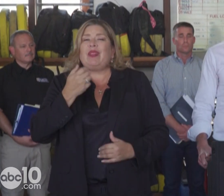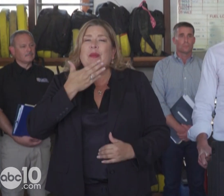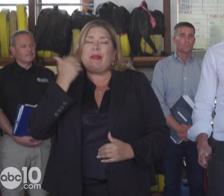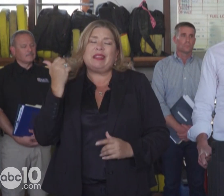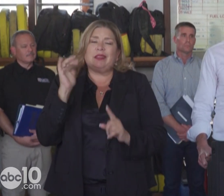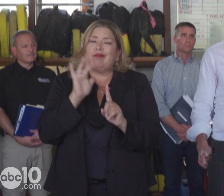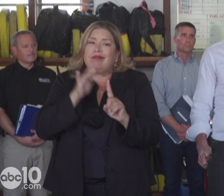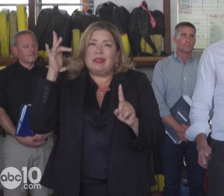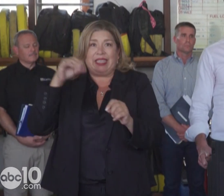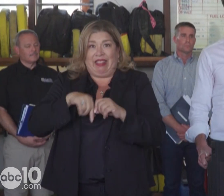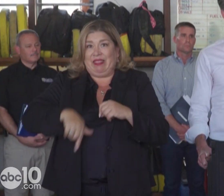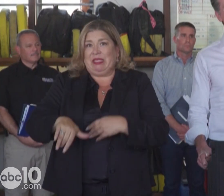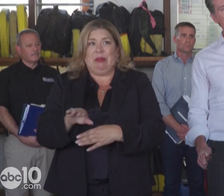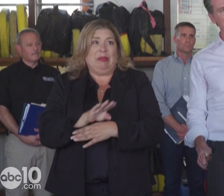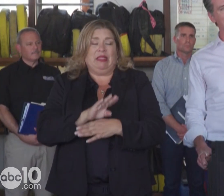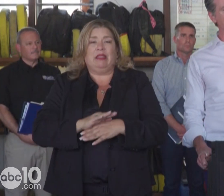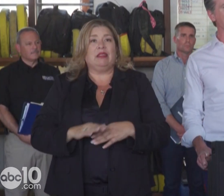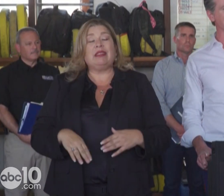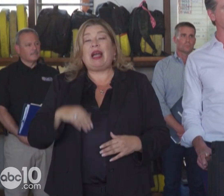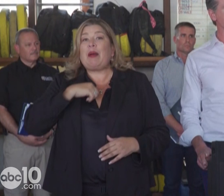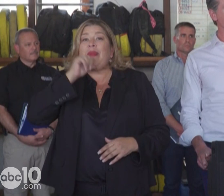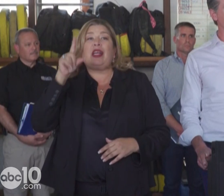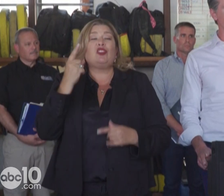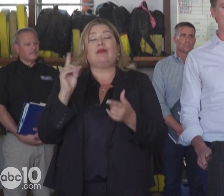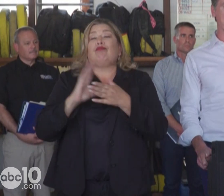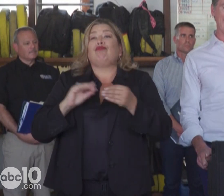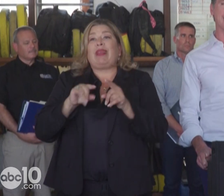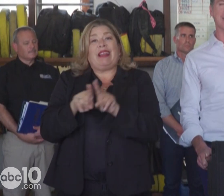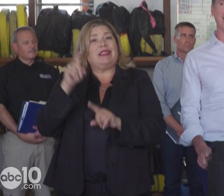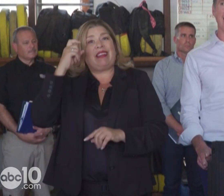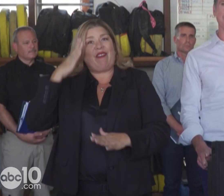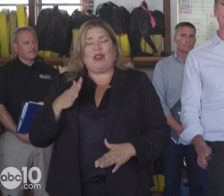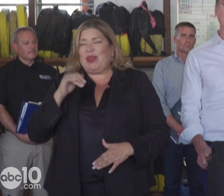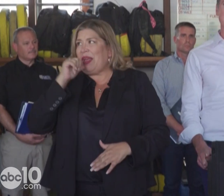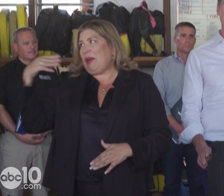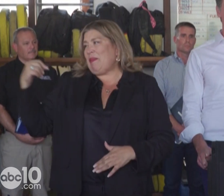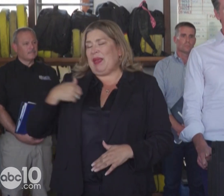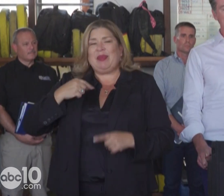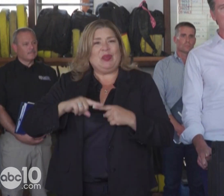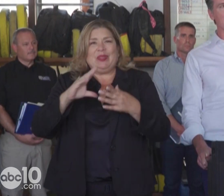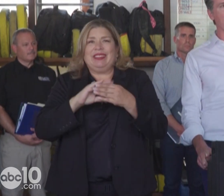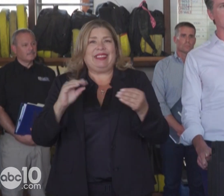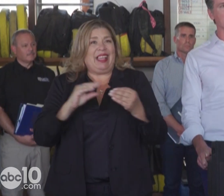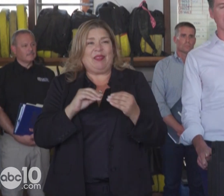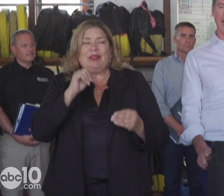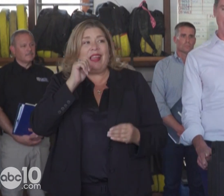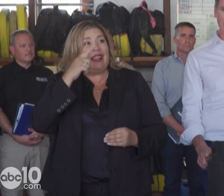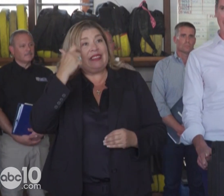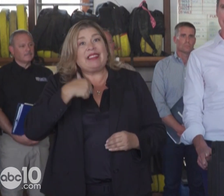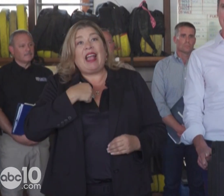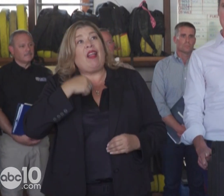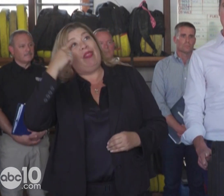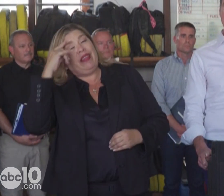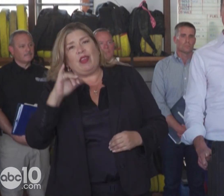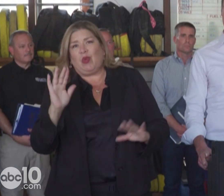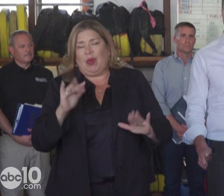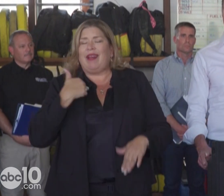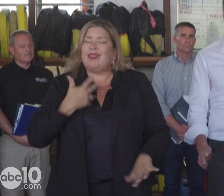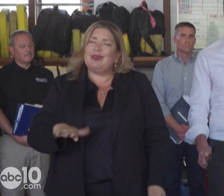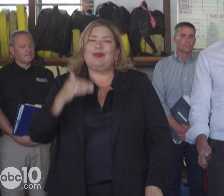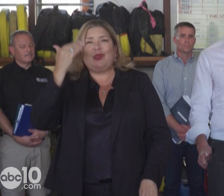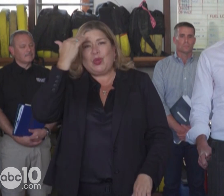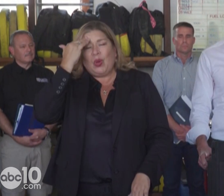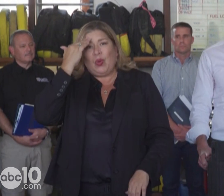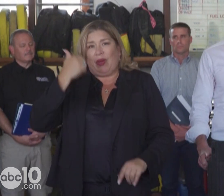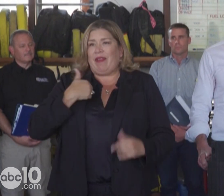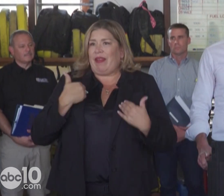this business. And that's not a governor saying that. I'm not paid to say that. It's not because I think that. It's because I know that, because I've had the